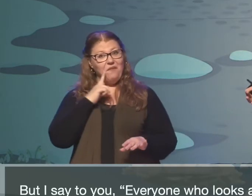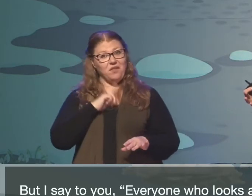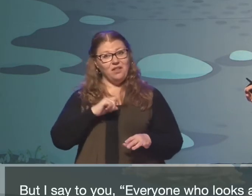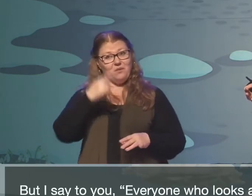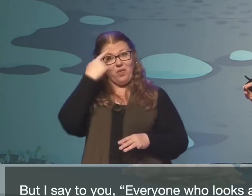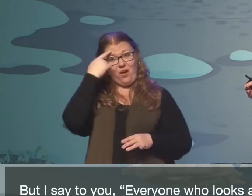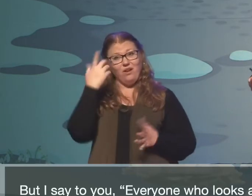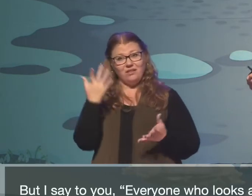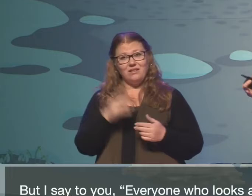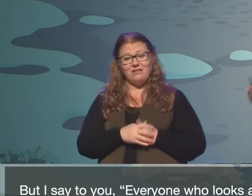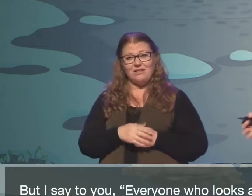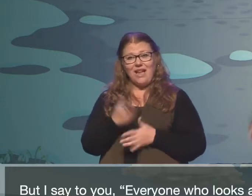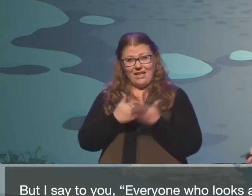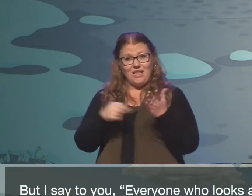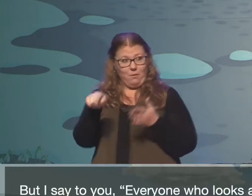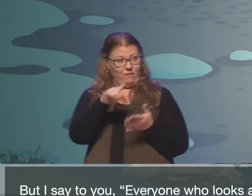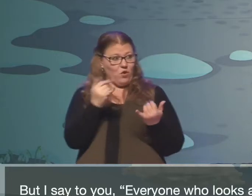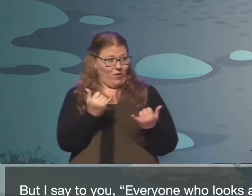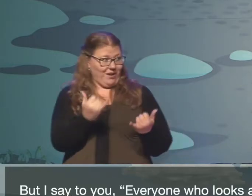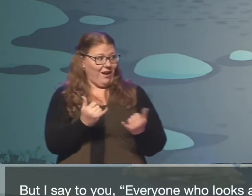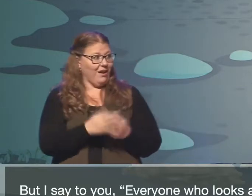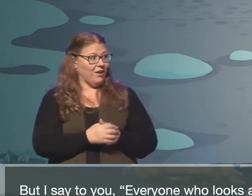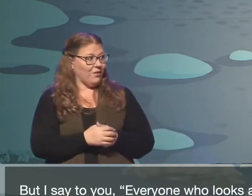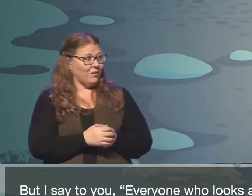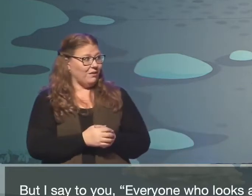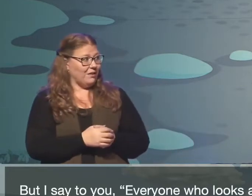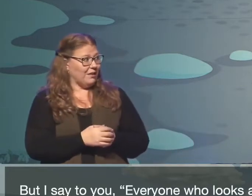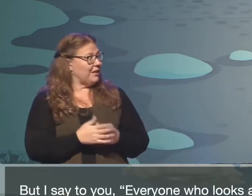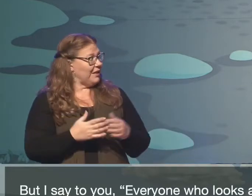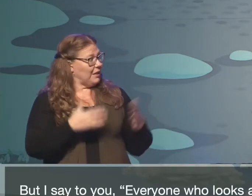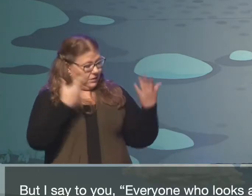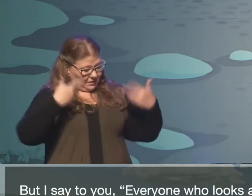thoughts. Some of you right now.